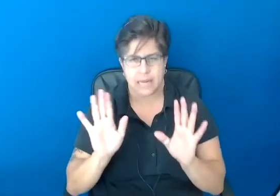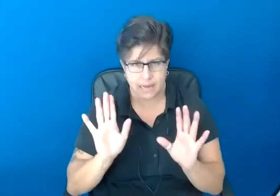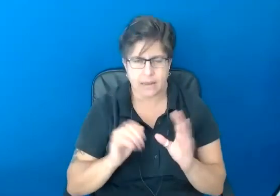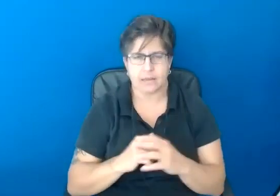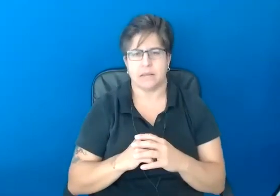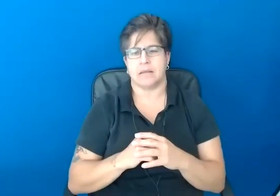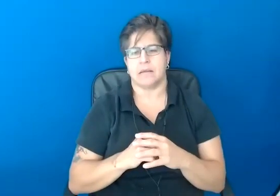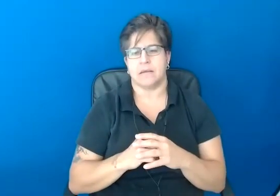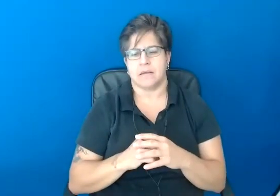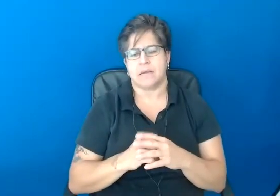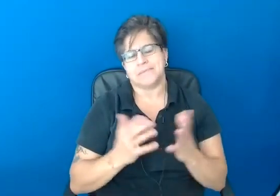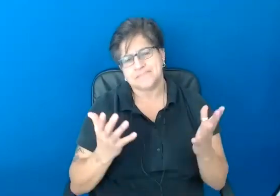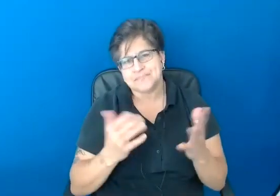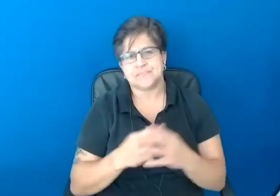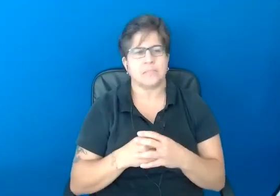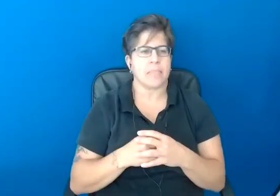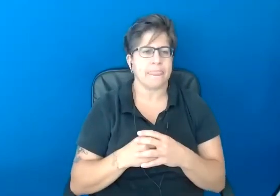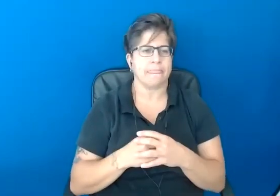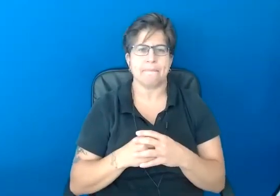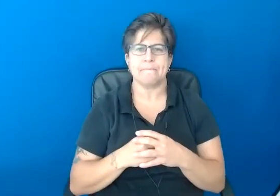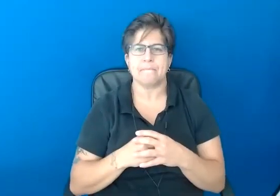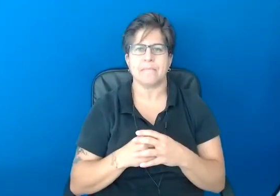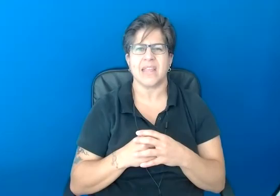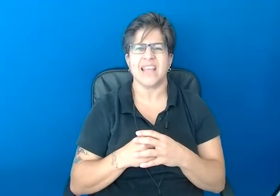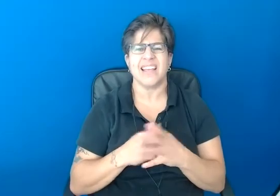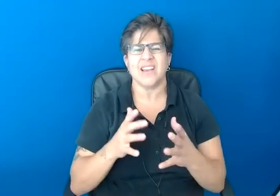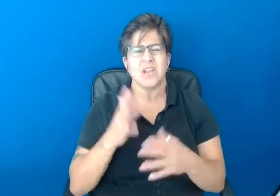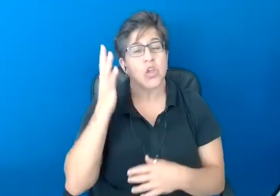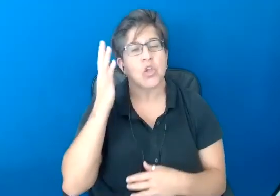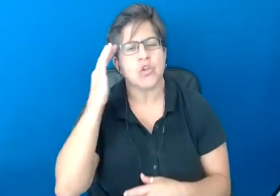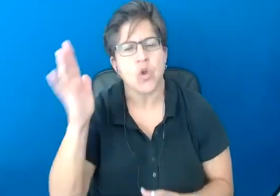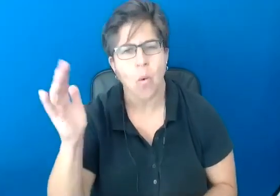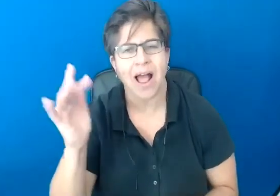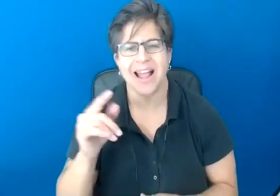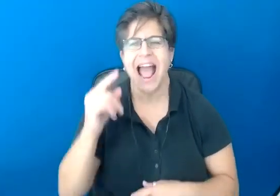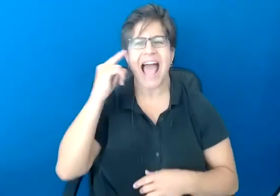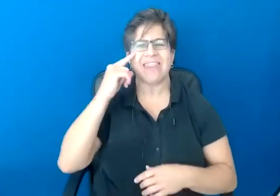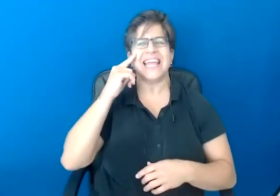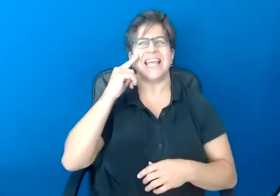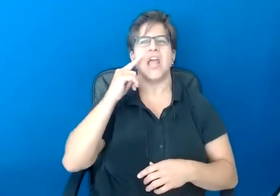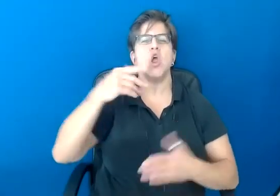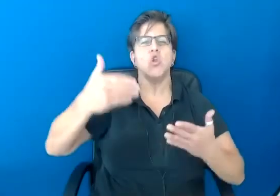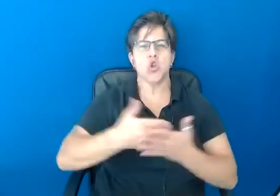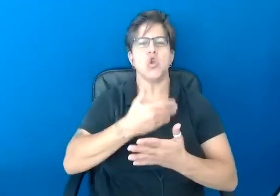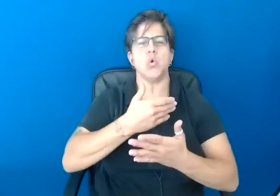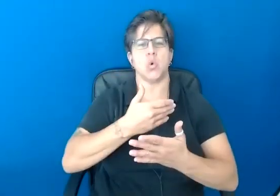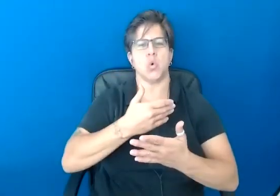newcomer. And we're about the newcomers, it's just not the place. But, my spirituality these days,